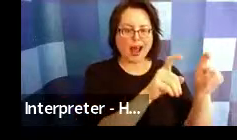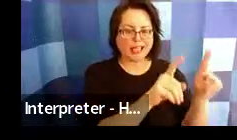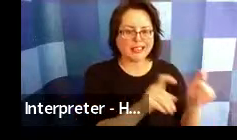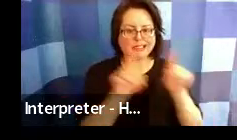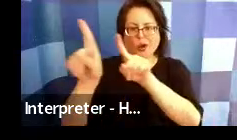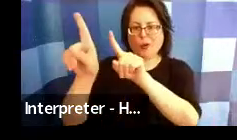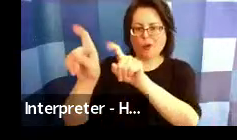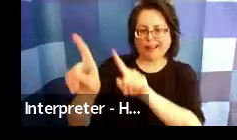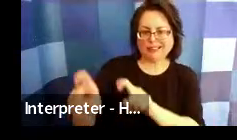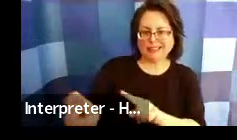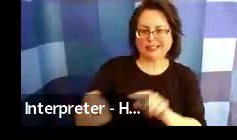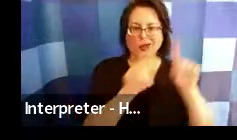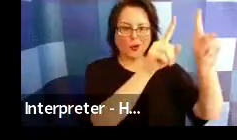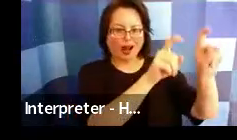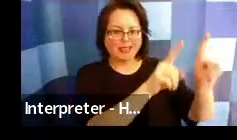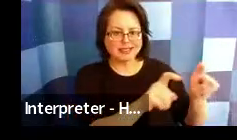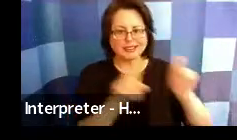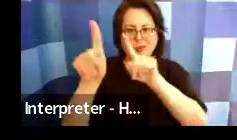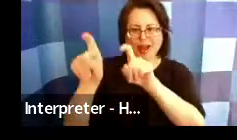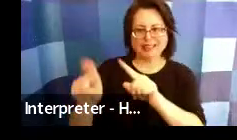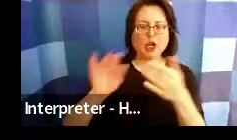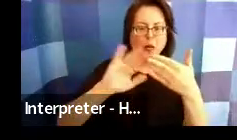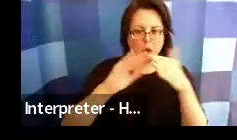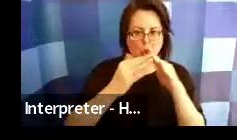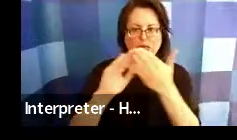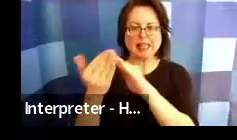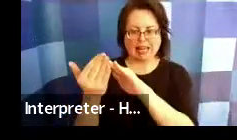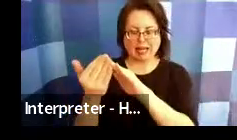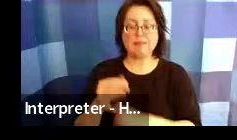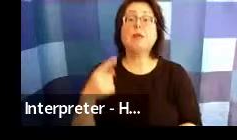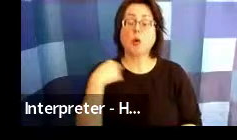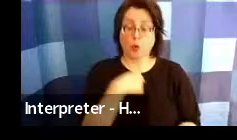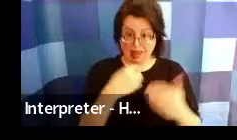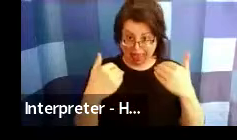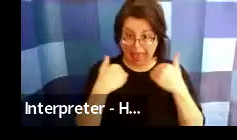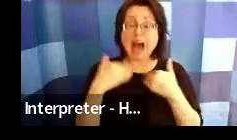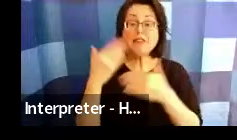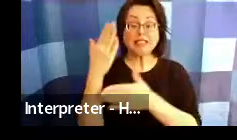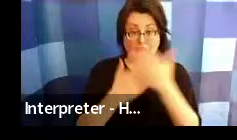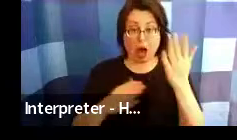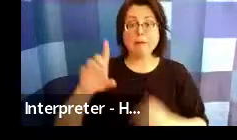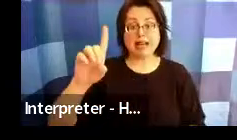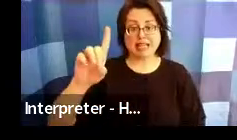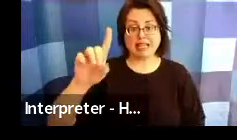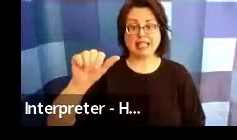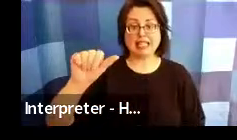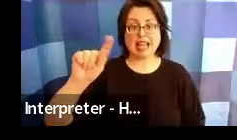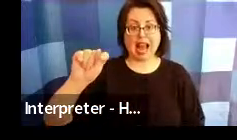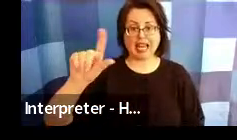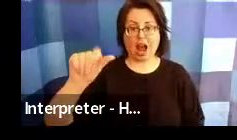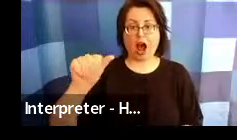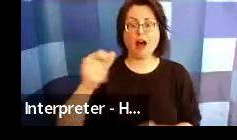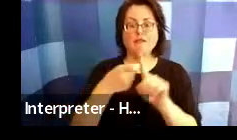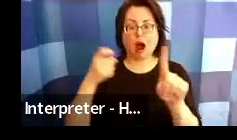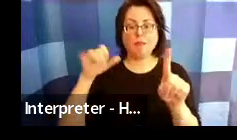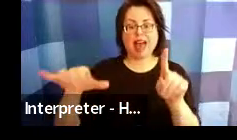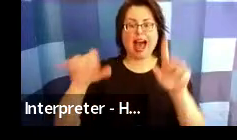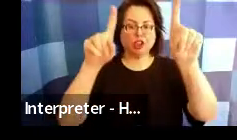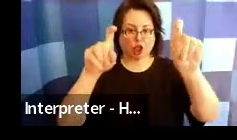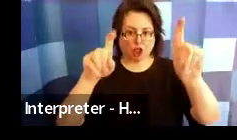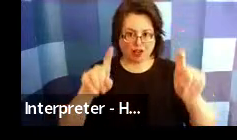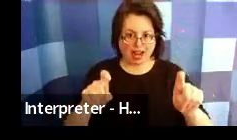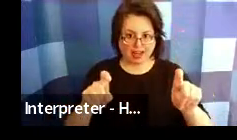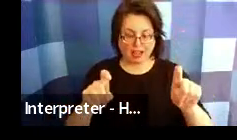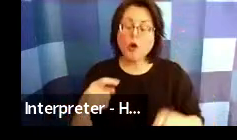nonprofit sponsor. Luckily, they're both represented as well. We have some of that data from the survey that they presented. Paul, we're happy